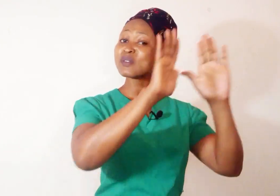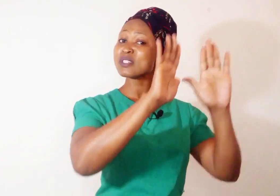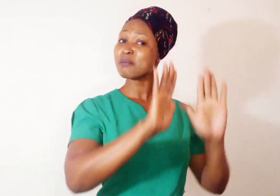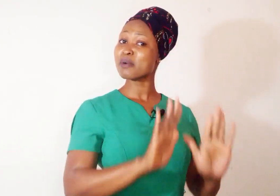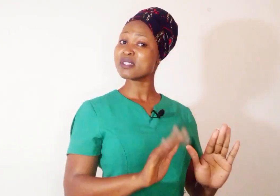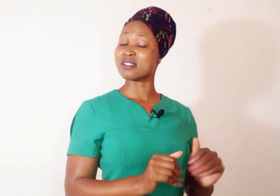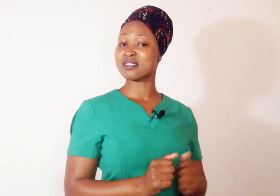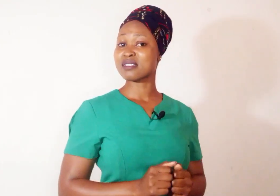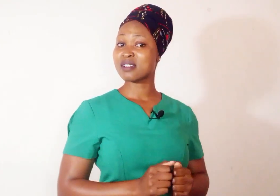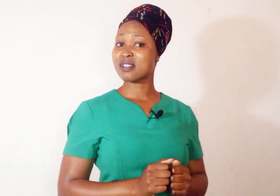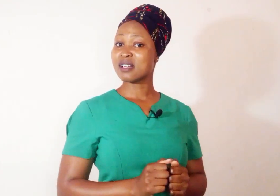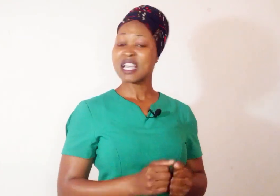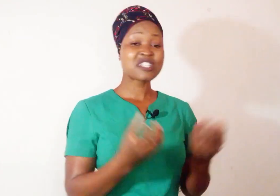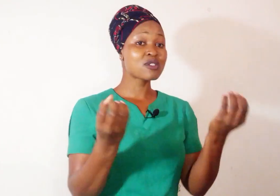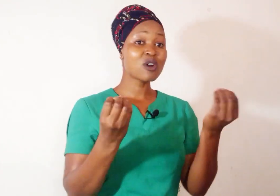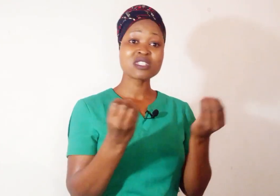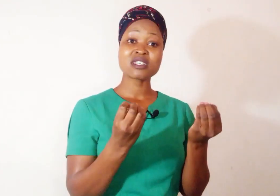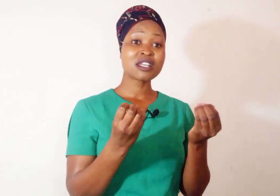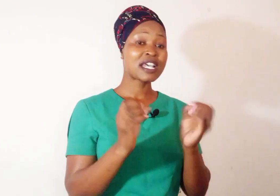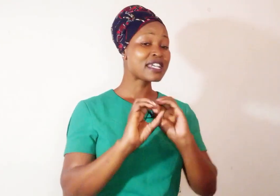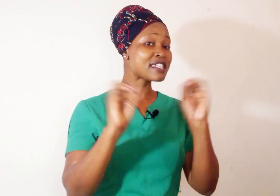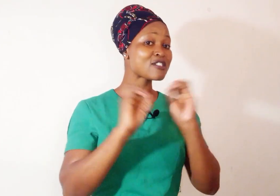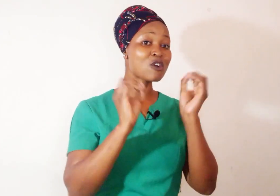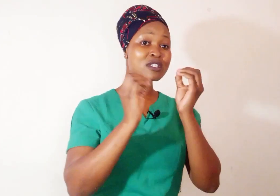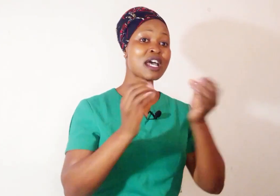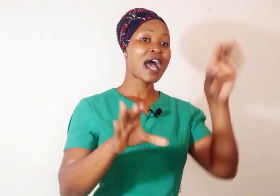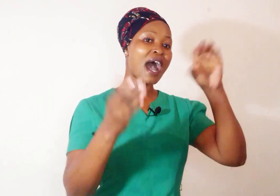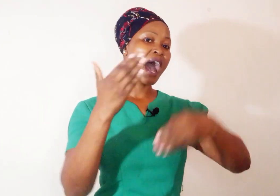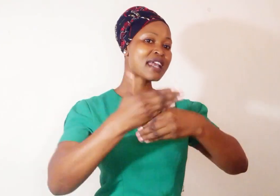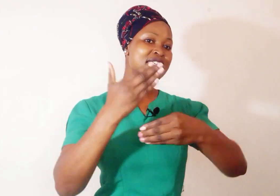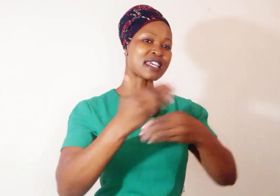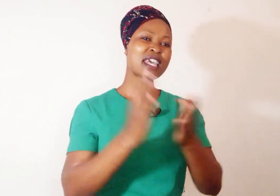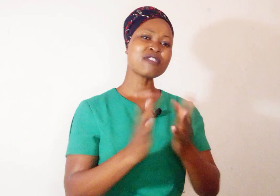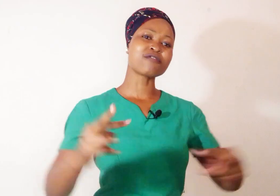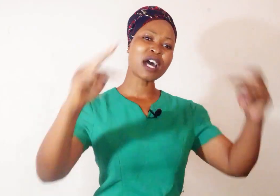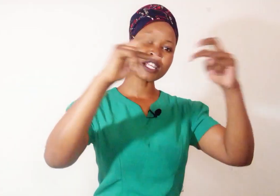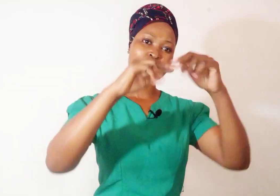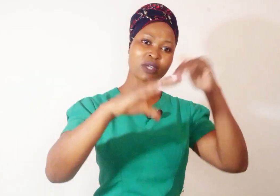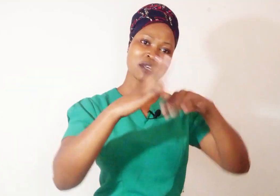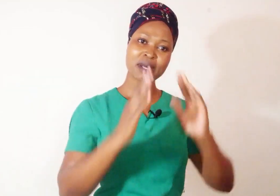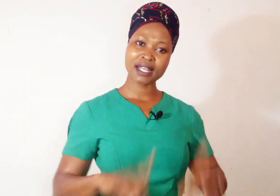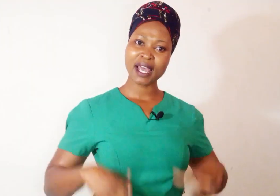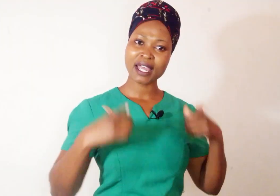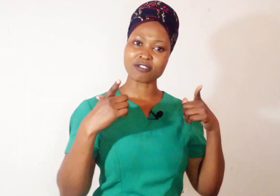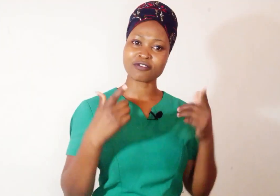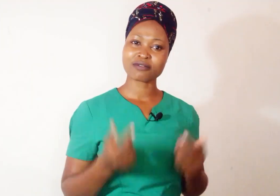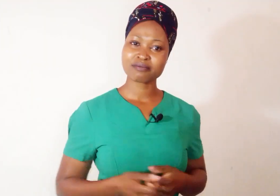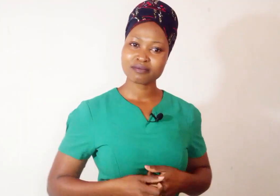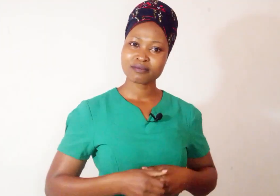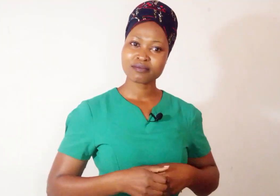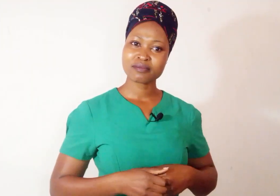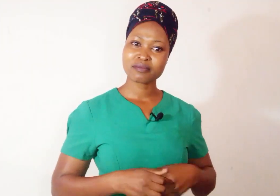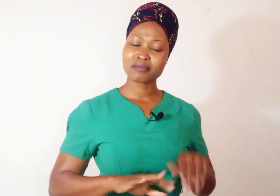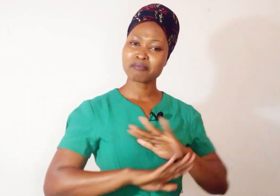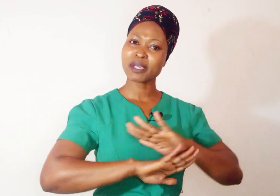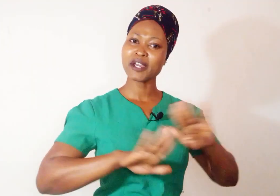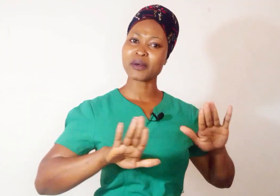not important. It's not, it is not adding any value in my life. Period.